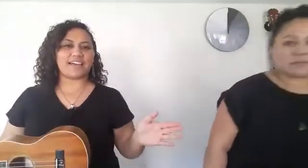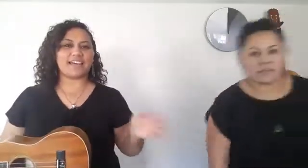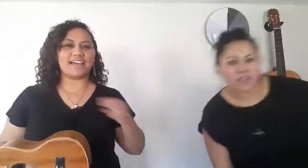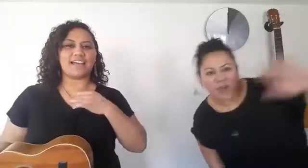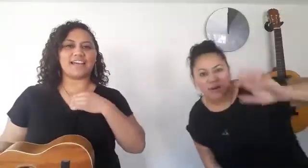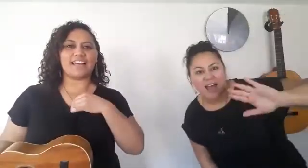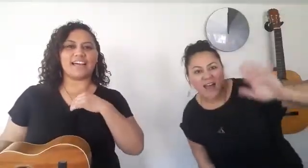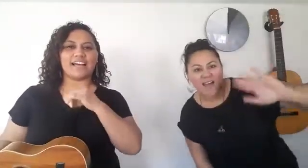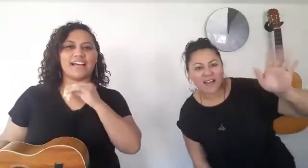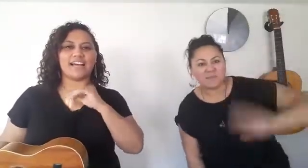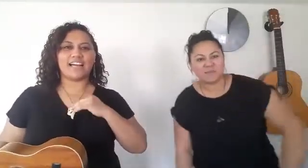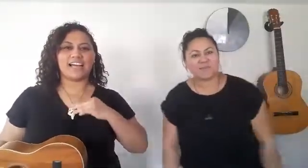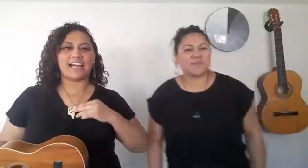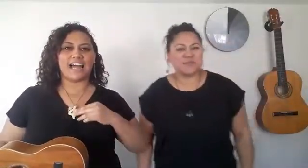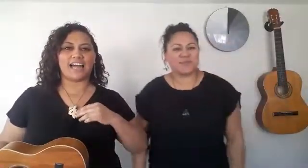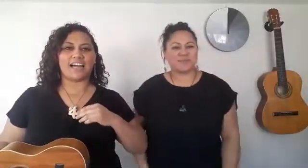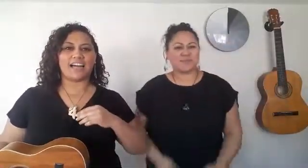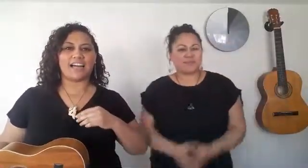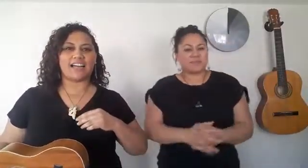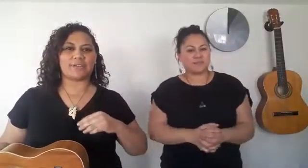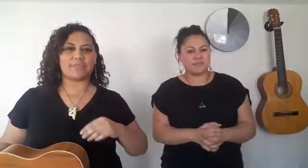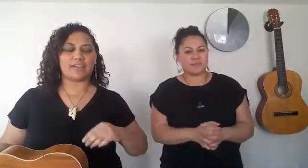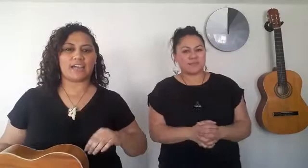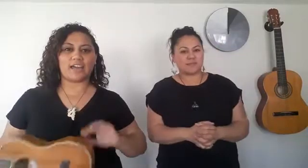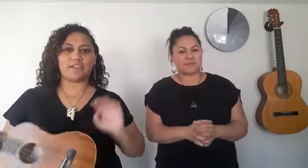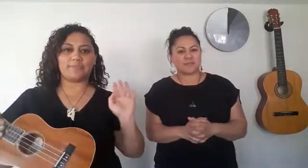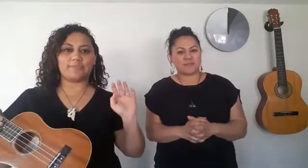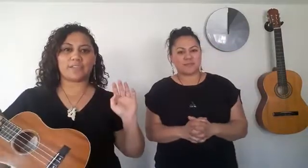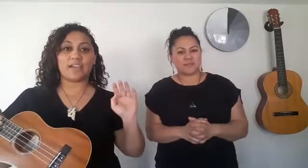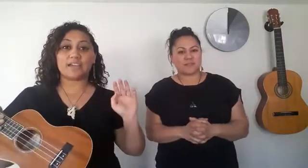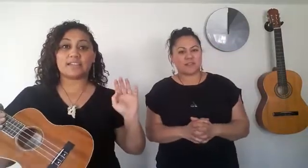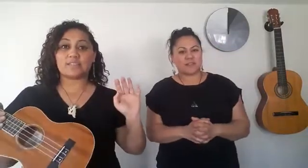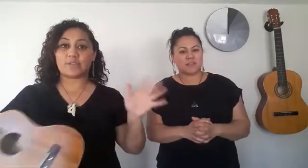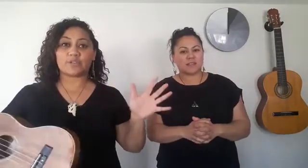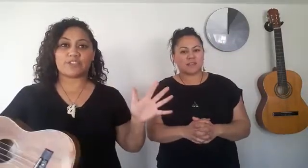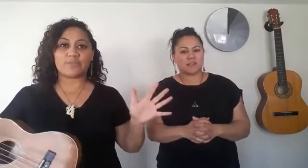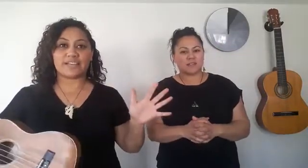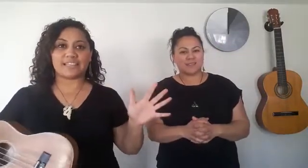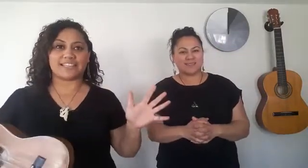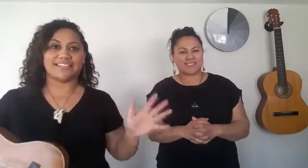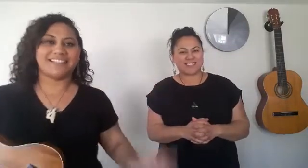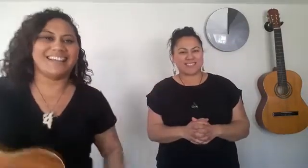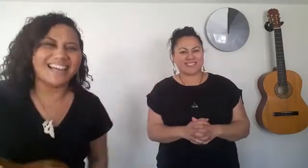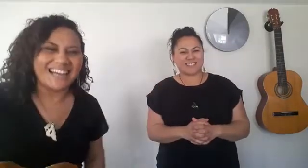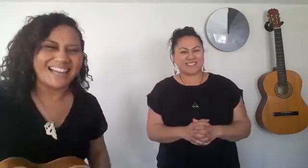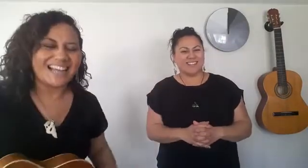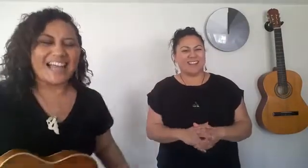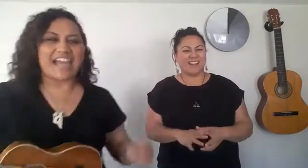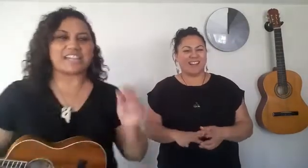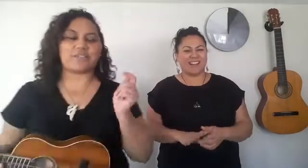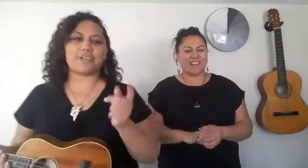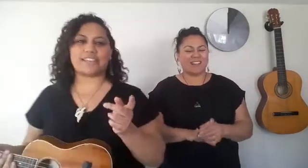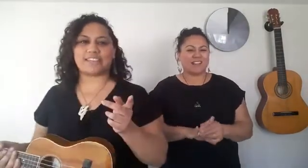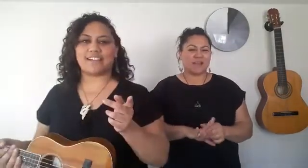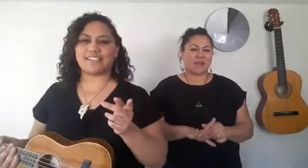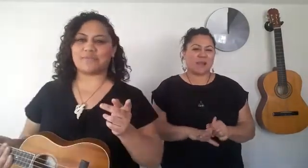ora! Kia ora! Happy Te Wiki Te Reo Māori. Hey, so we had signed up